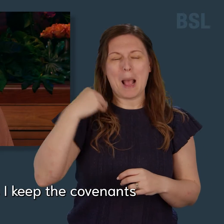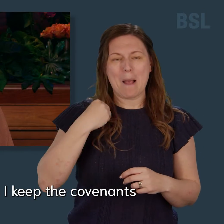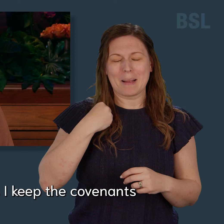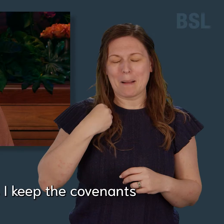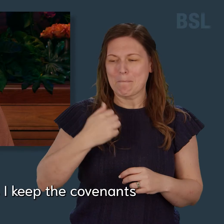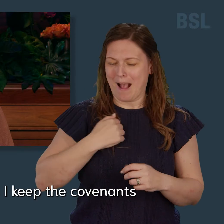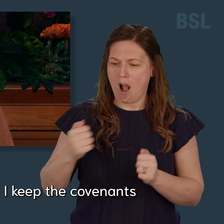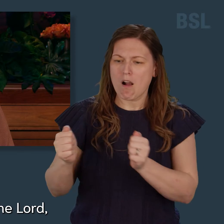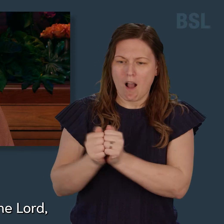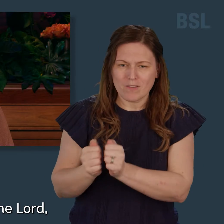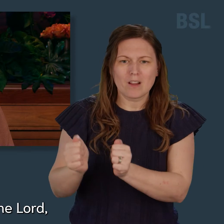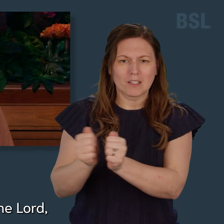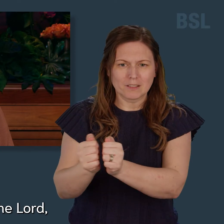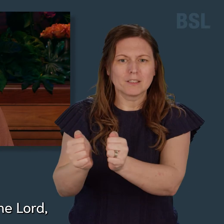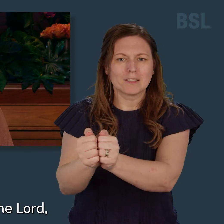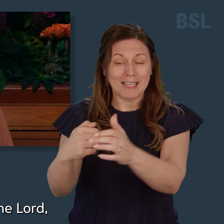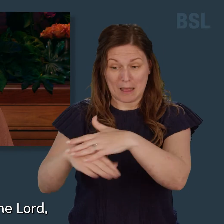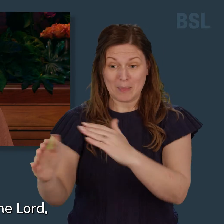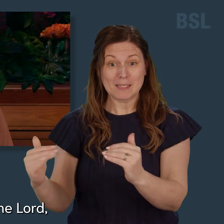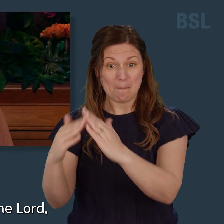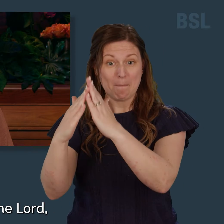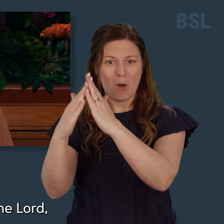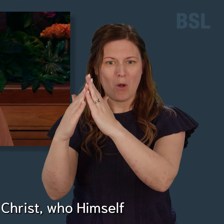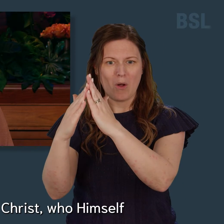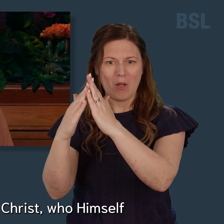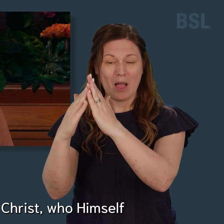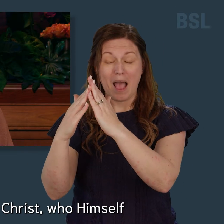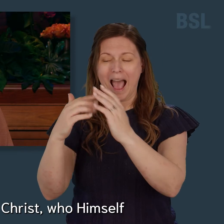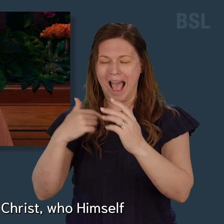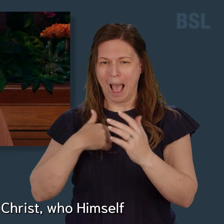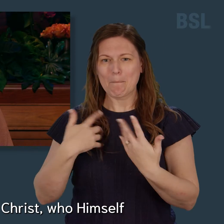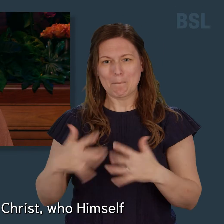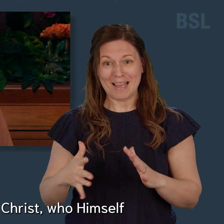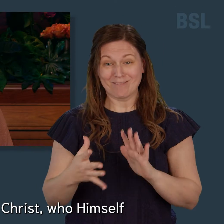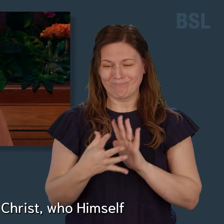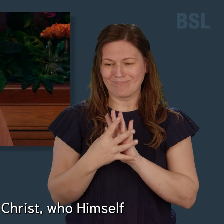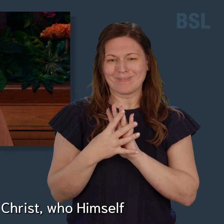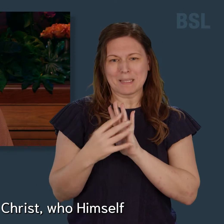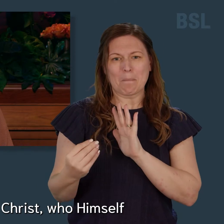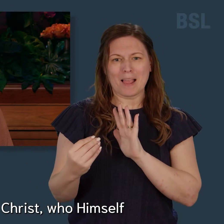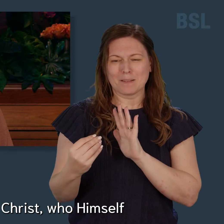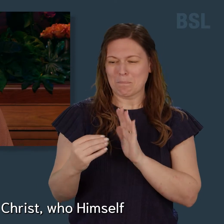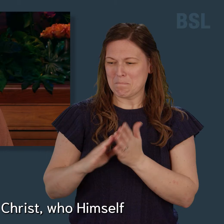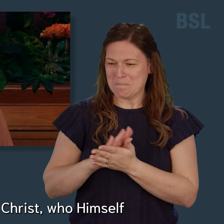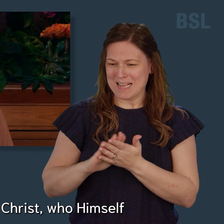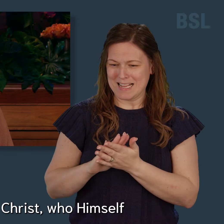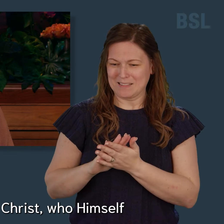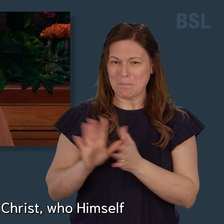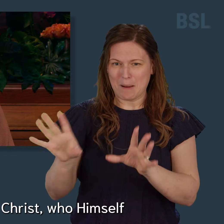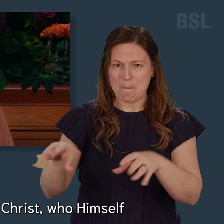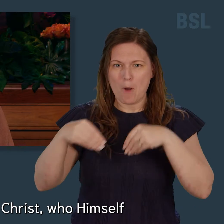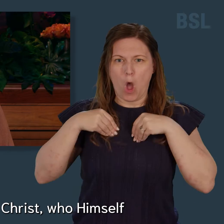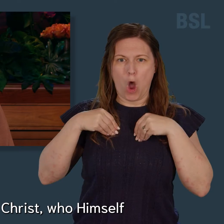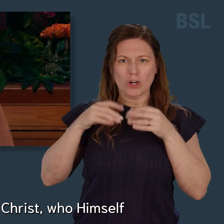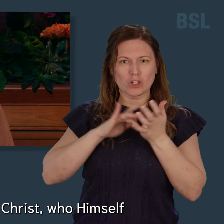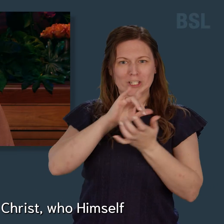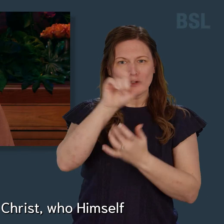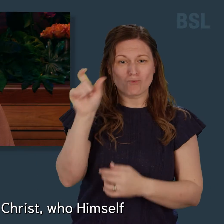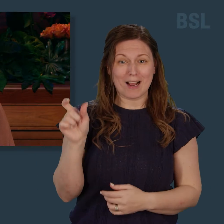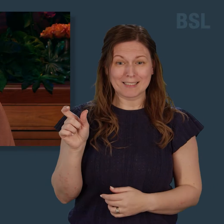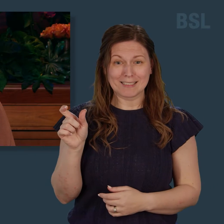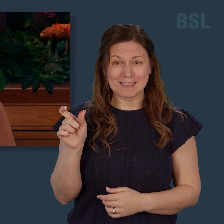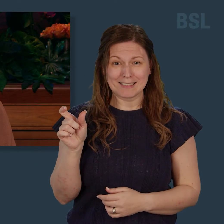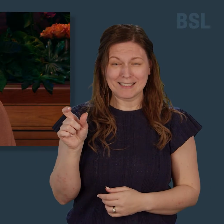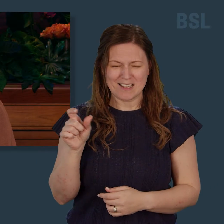the covenants I have made with God in the house of the Lord, I have symbolically put on Christ, who